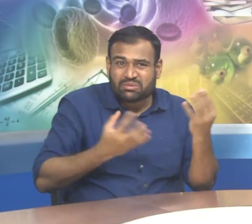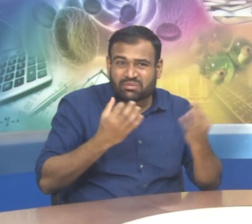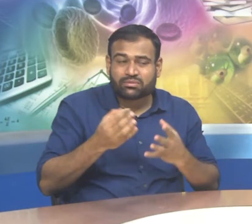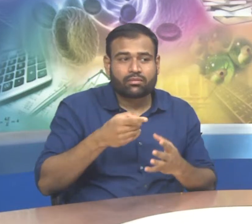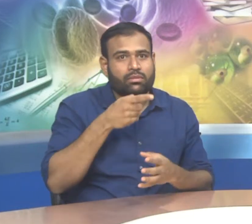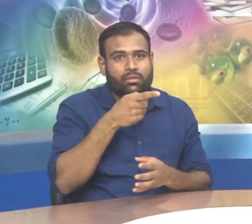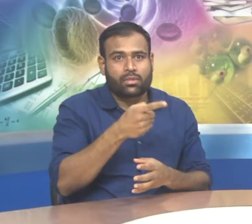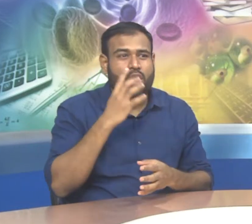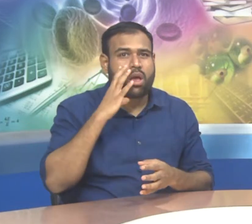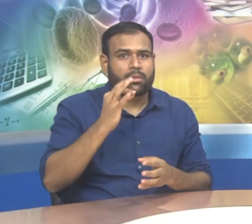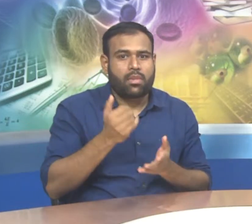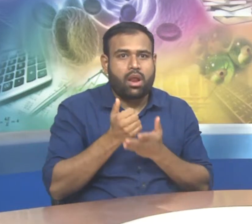development bank.